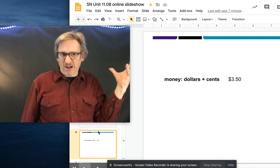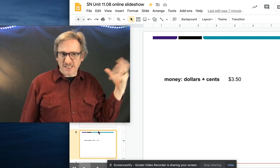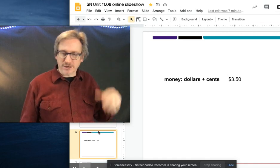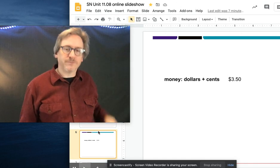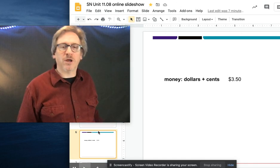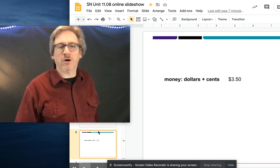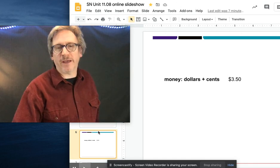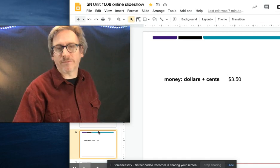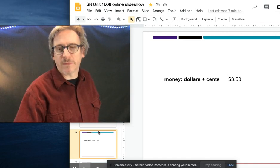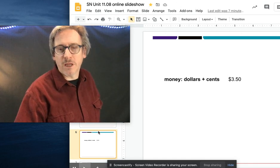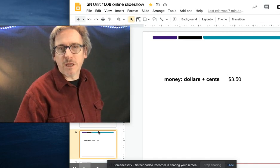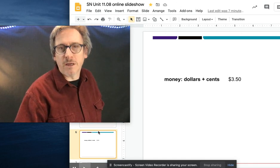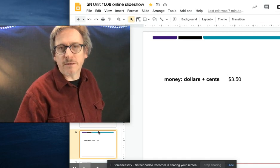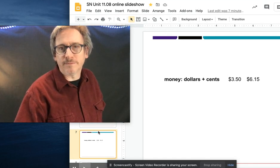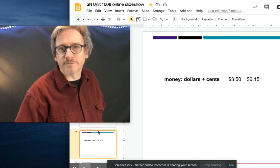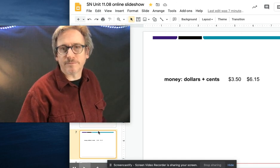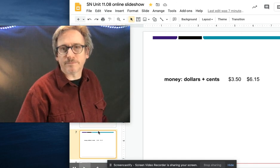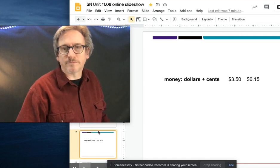gotten crazier. Okay.